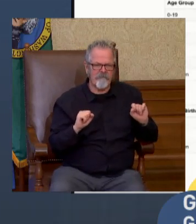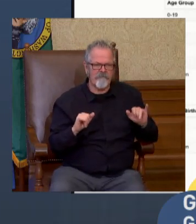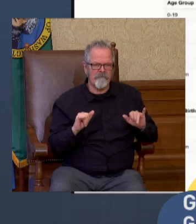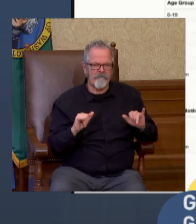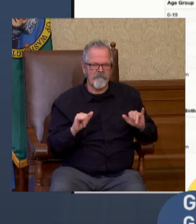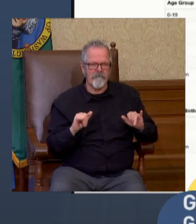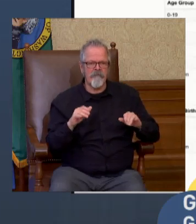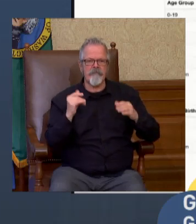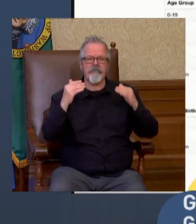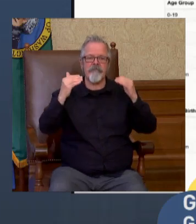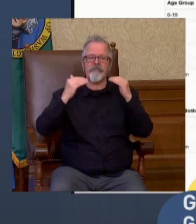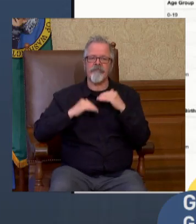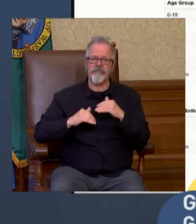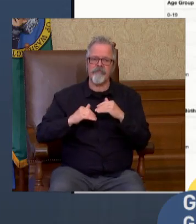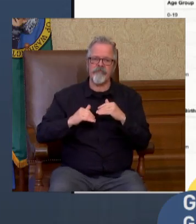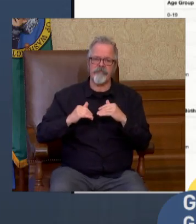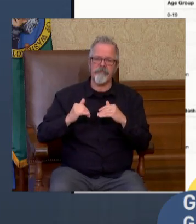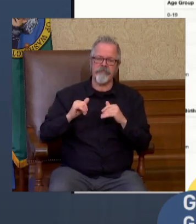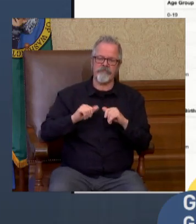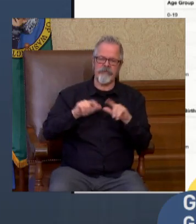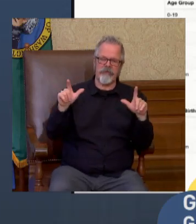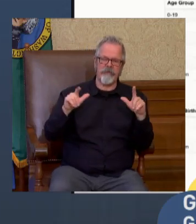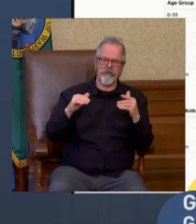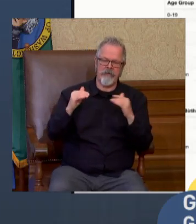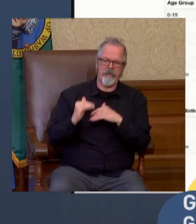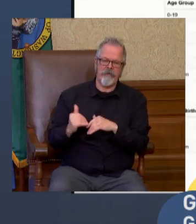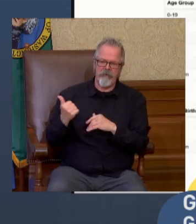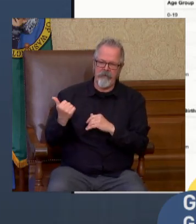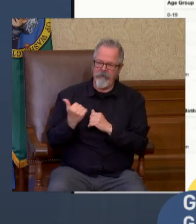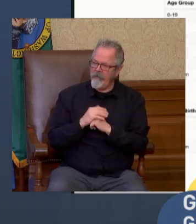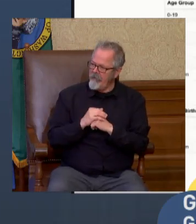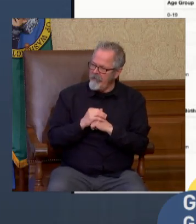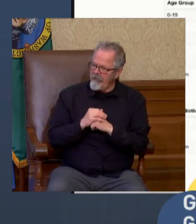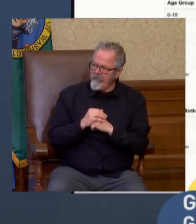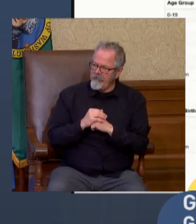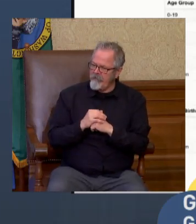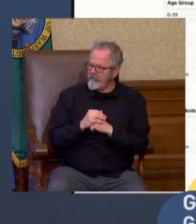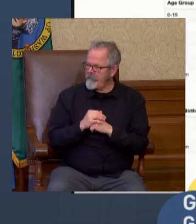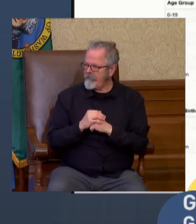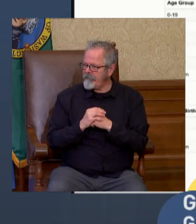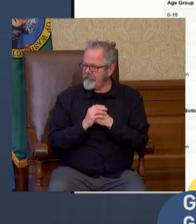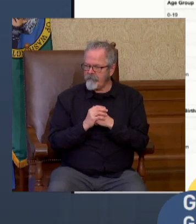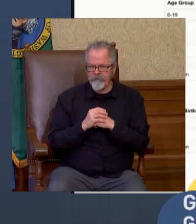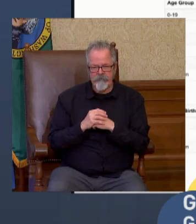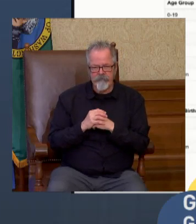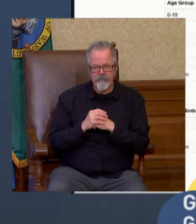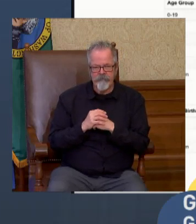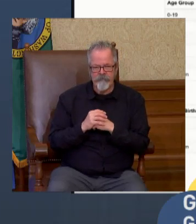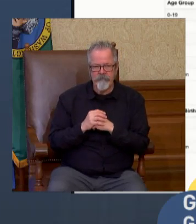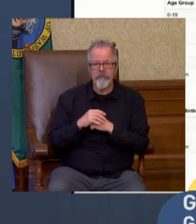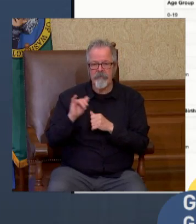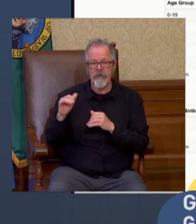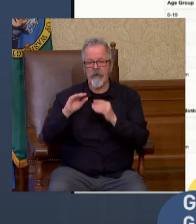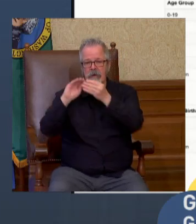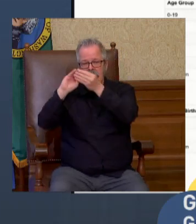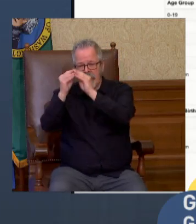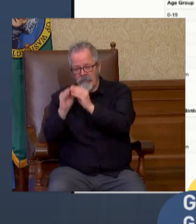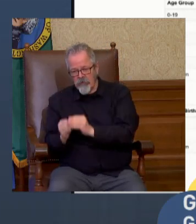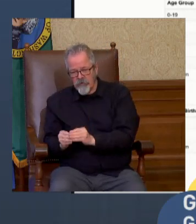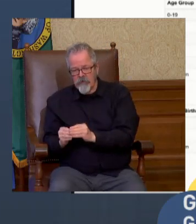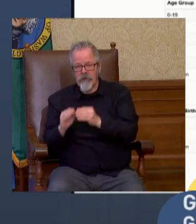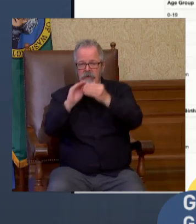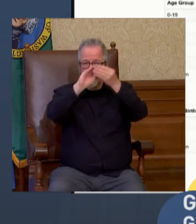suffering dependent on vulnerable communities and a lack of equity. This virus is not totally